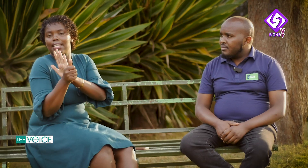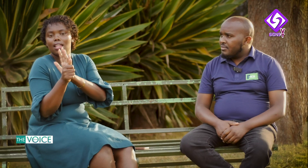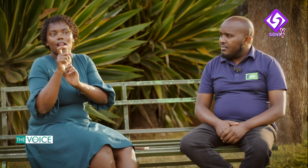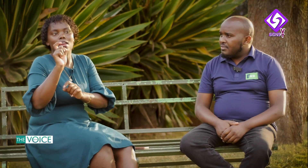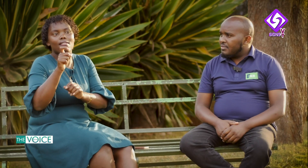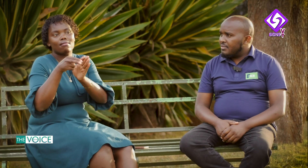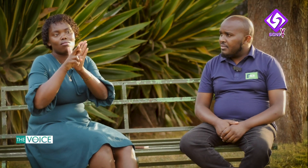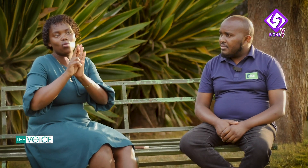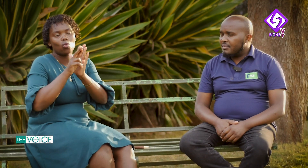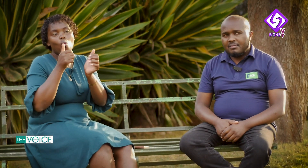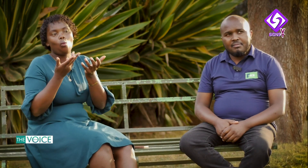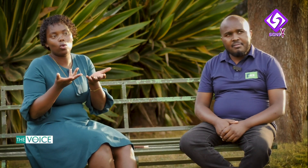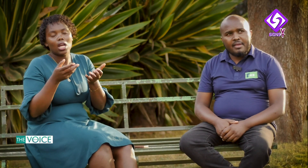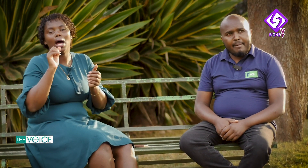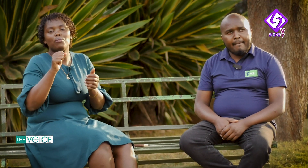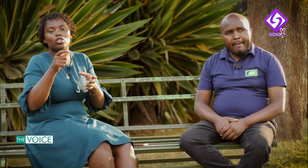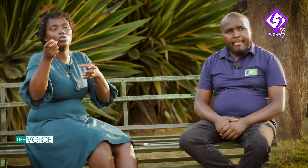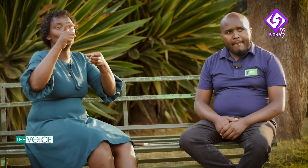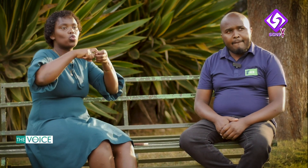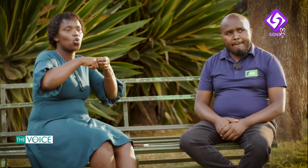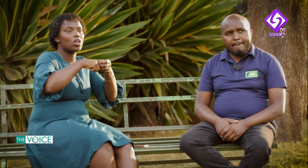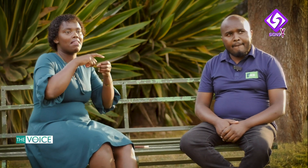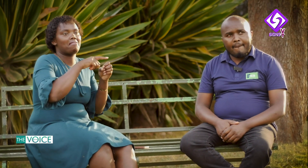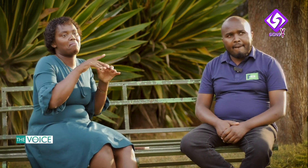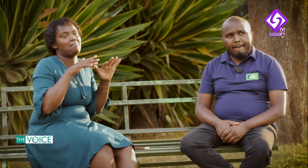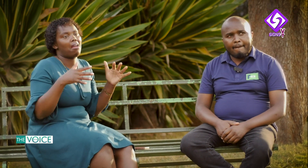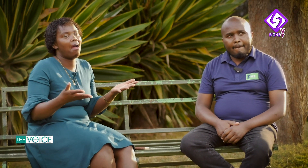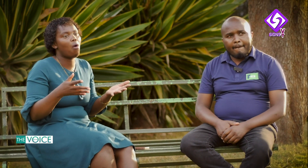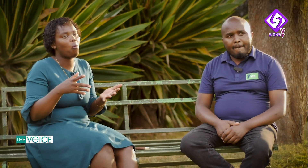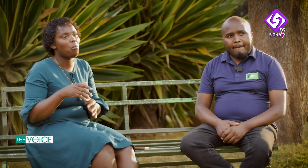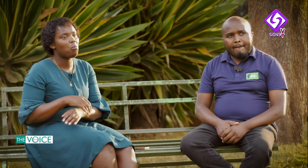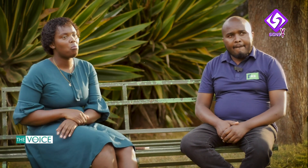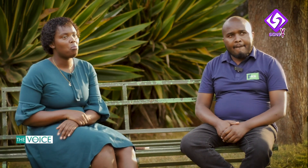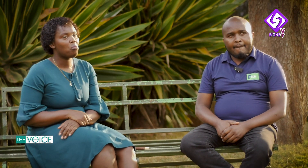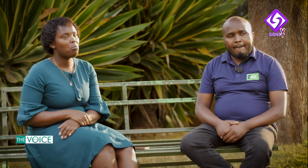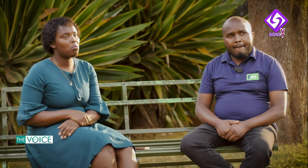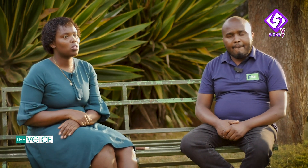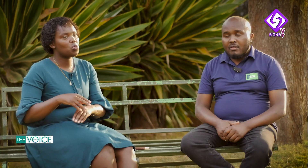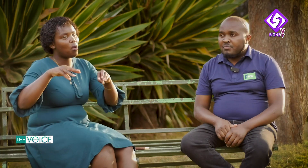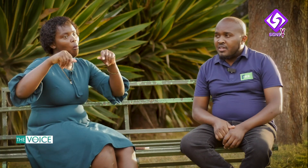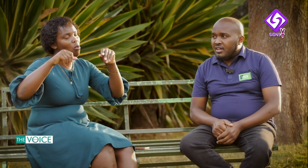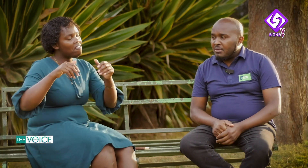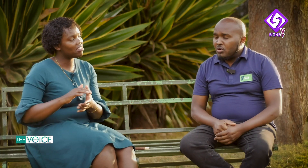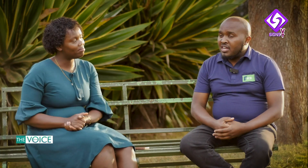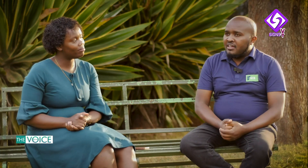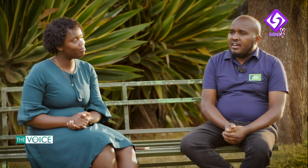work there, what are the requirements? So, and also what qualifies them?